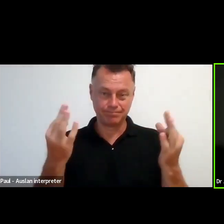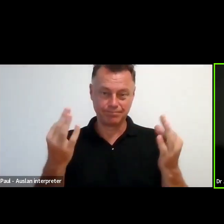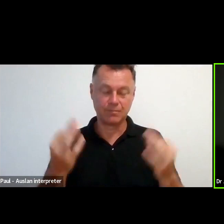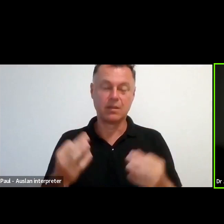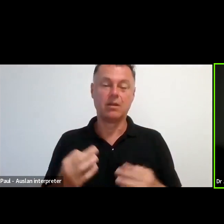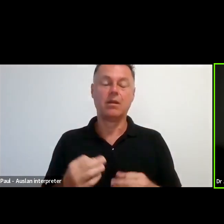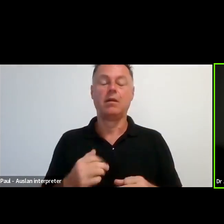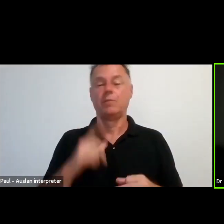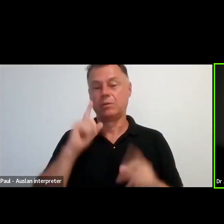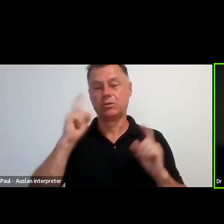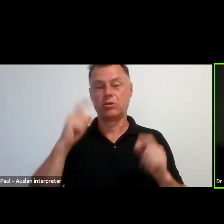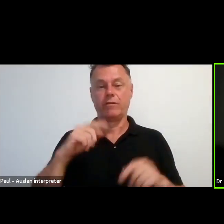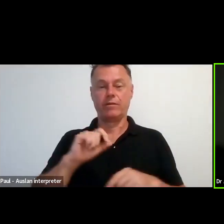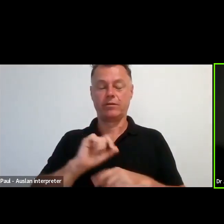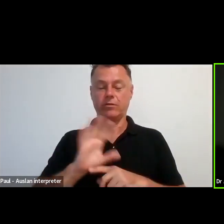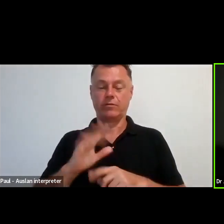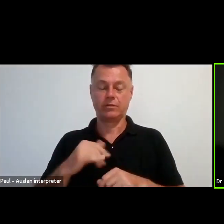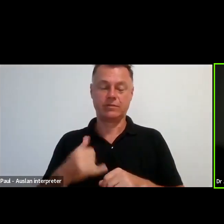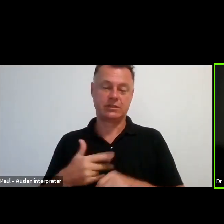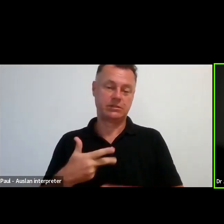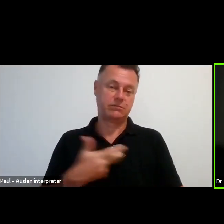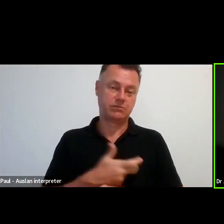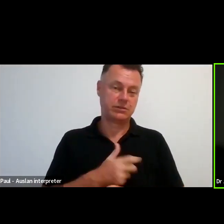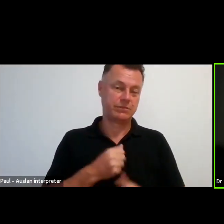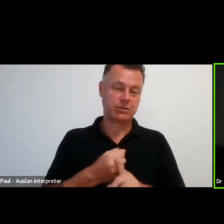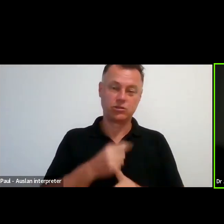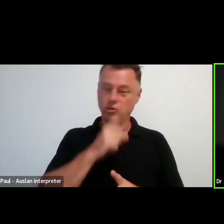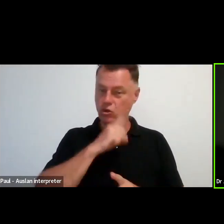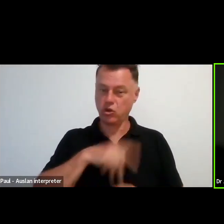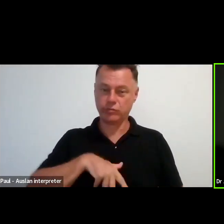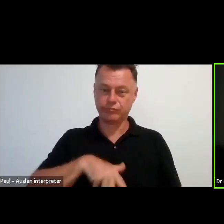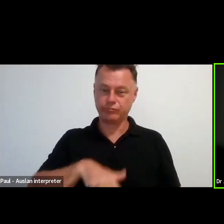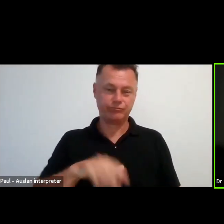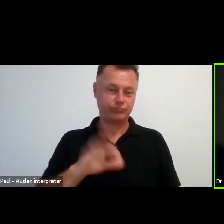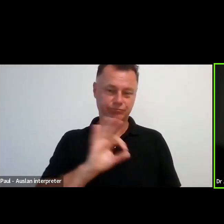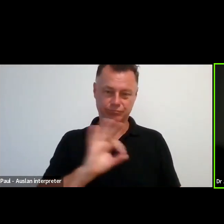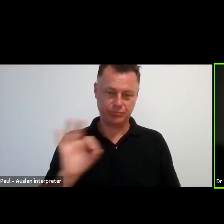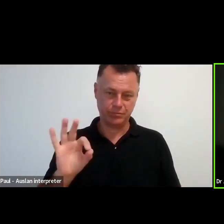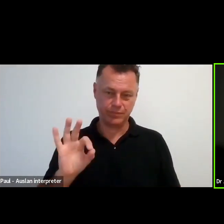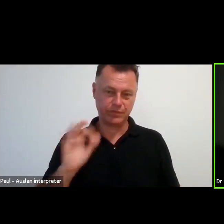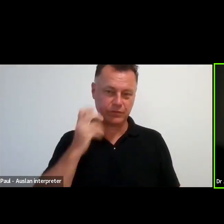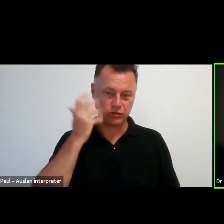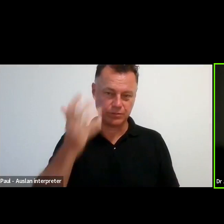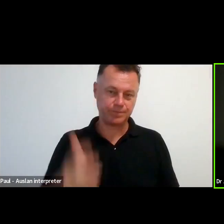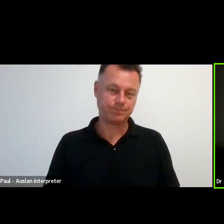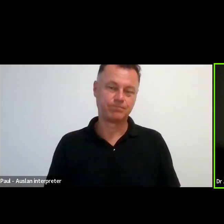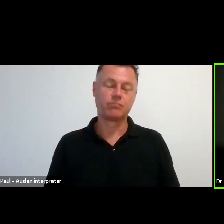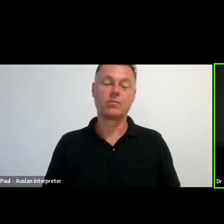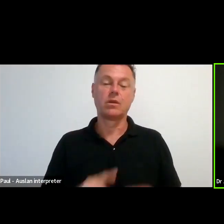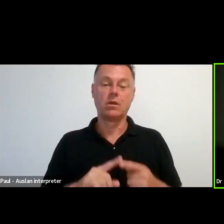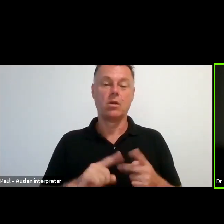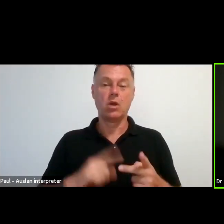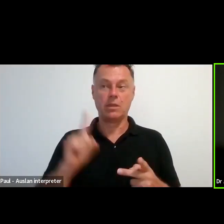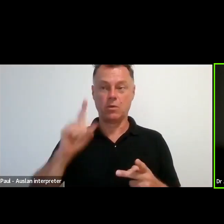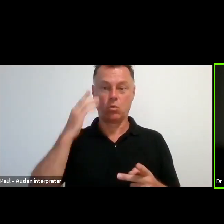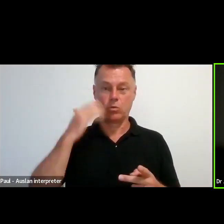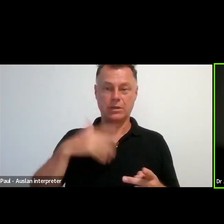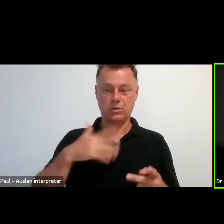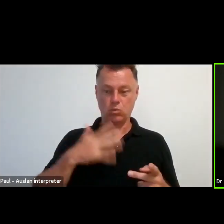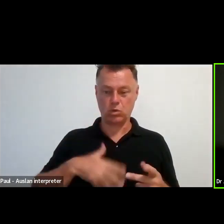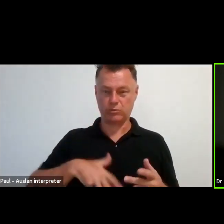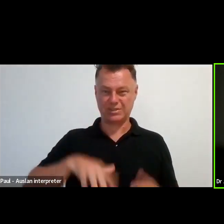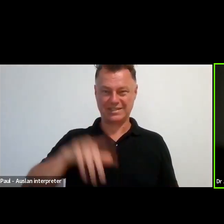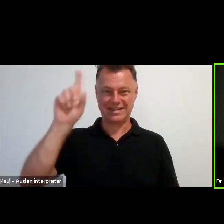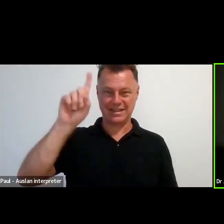concerns around the vaccine and fertility. We also know that for women who are wanting to conceive or who are